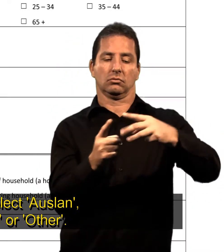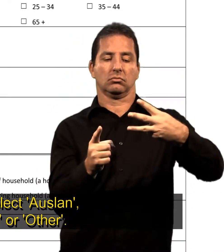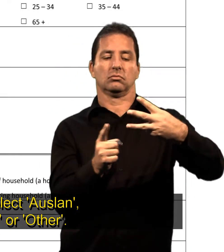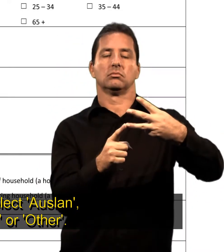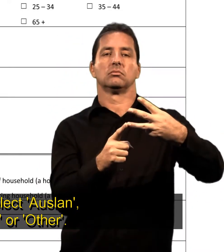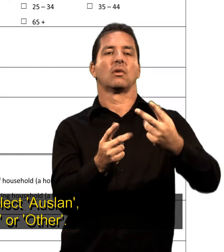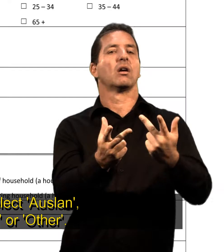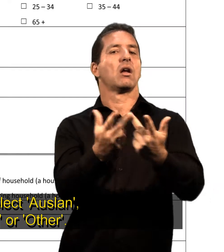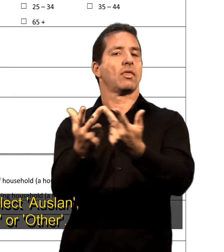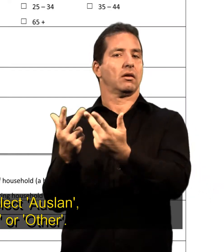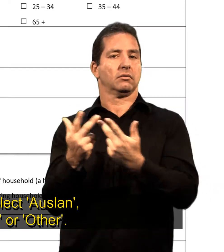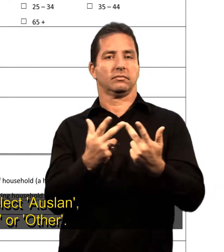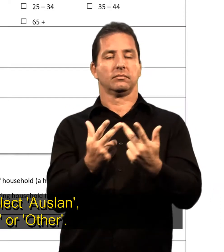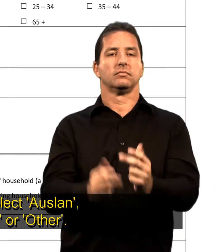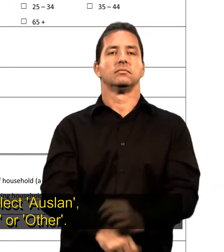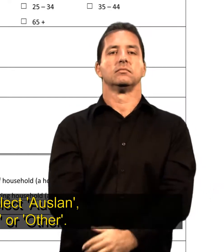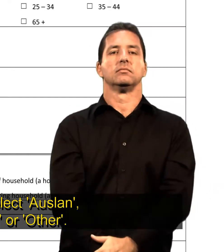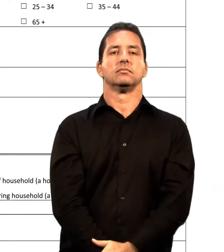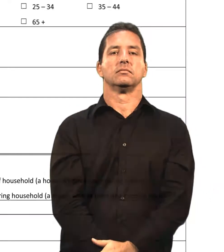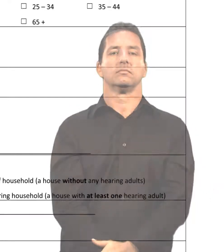English, or Other.